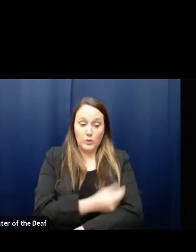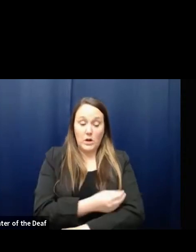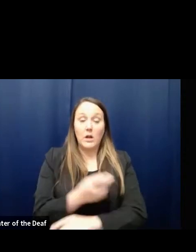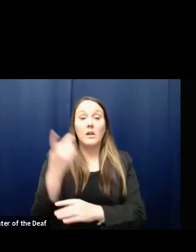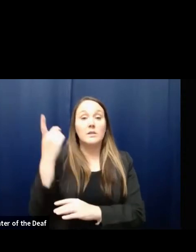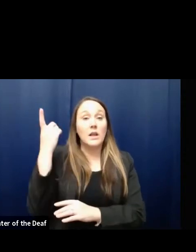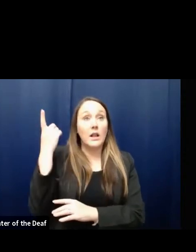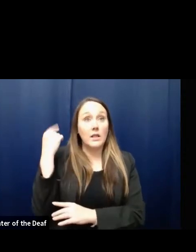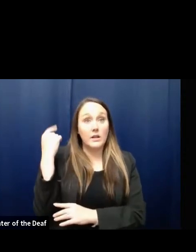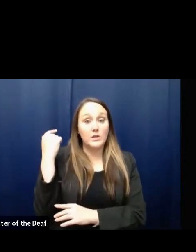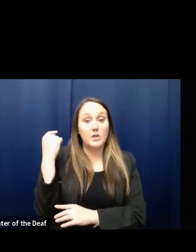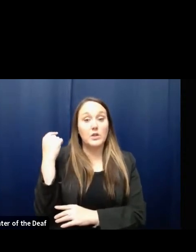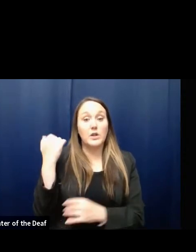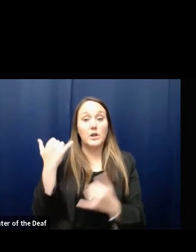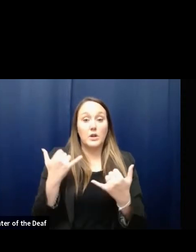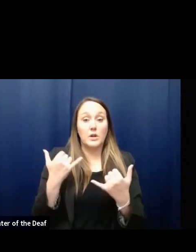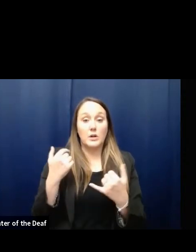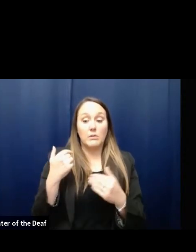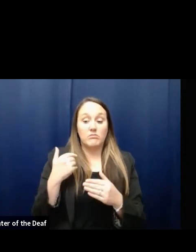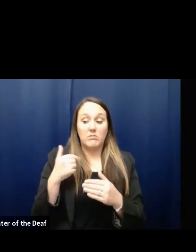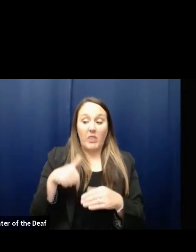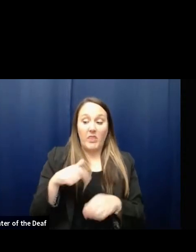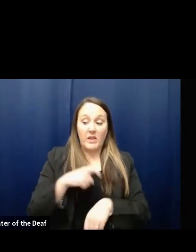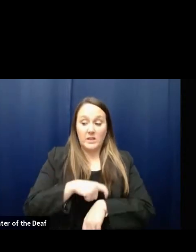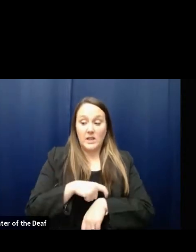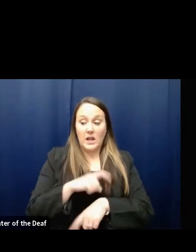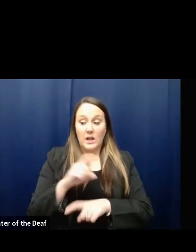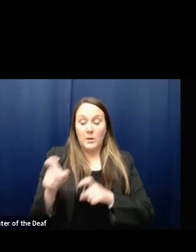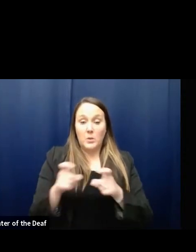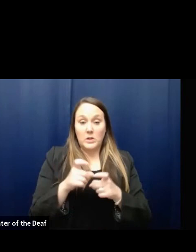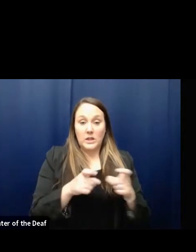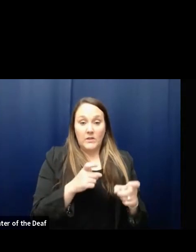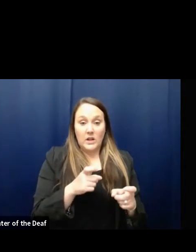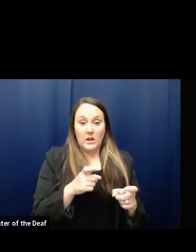year, by this time, we'd given out.